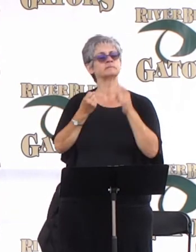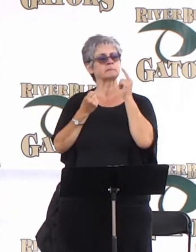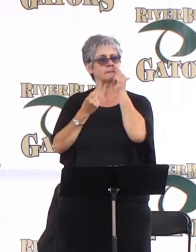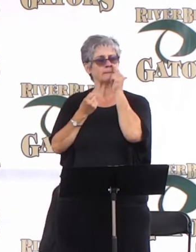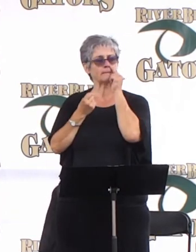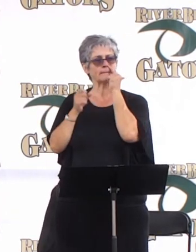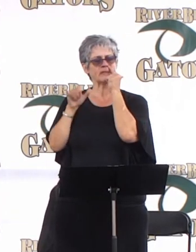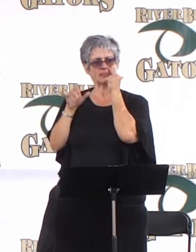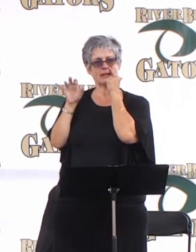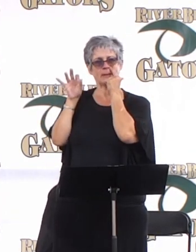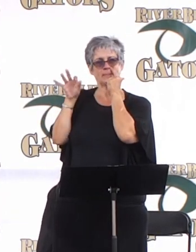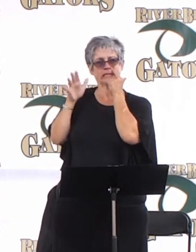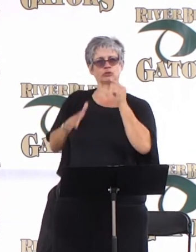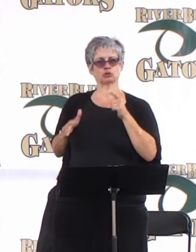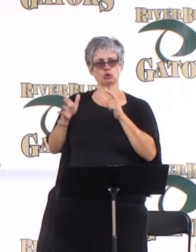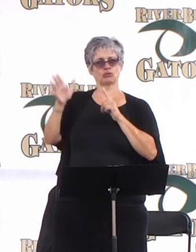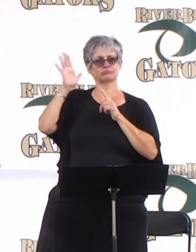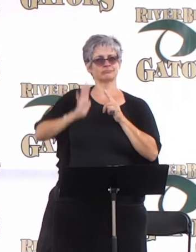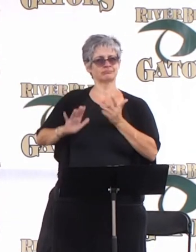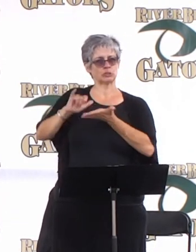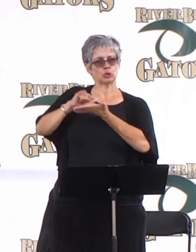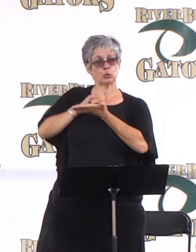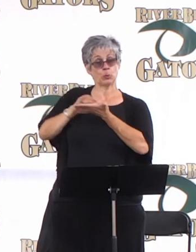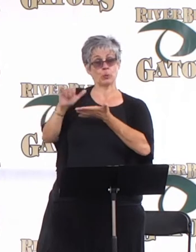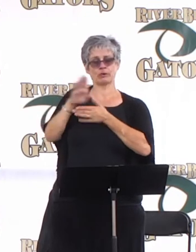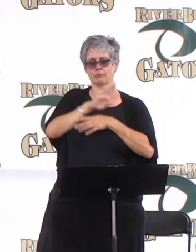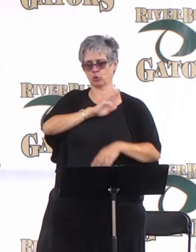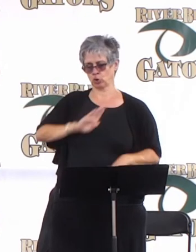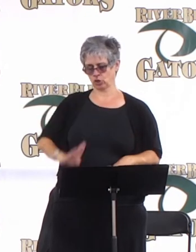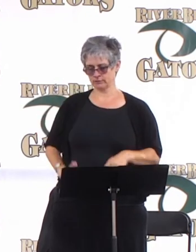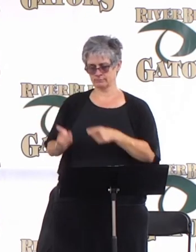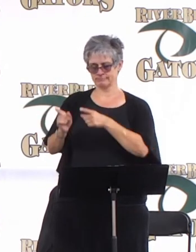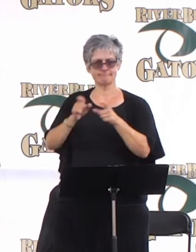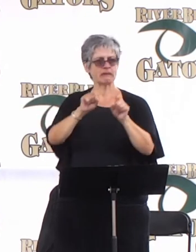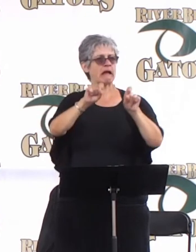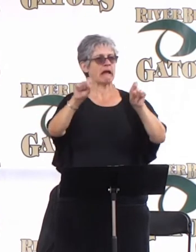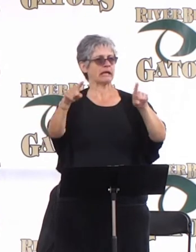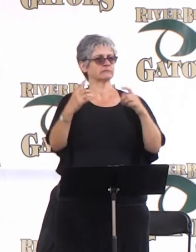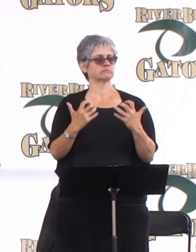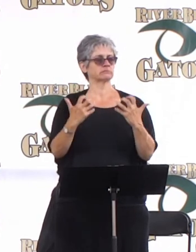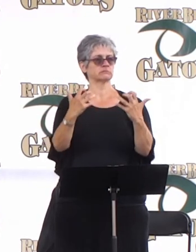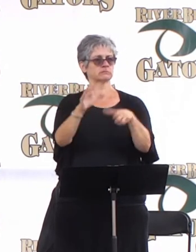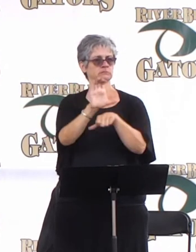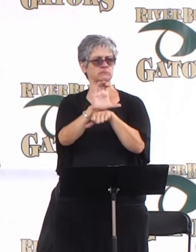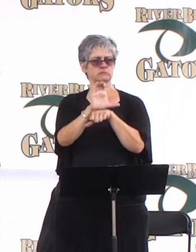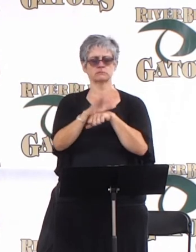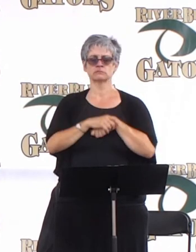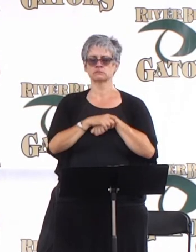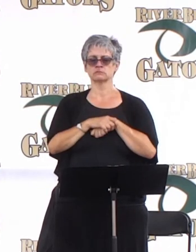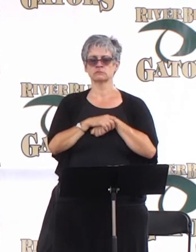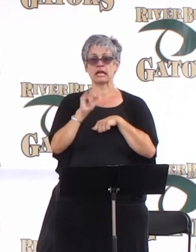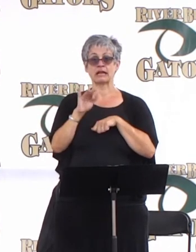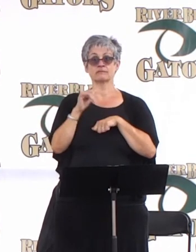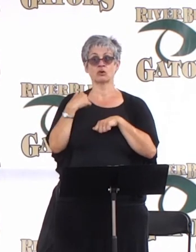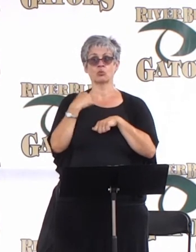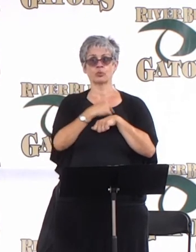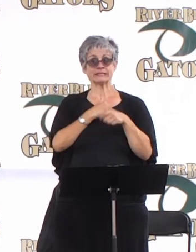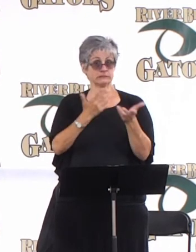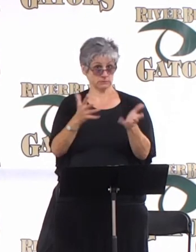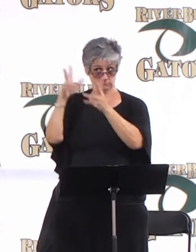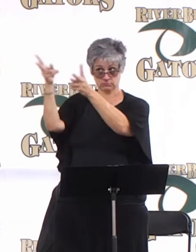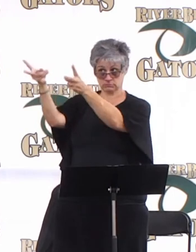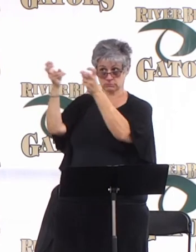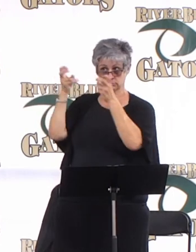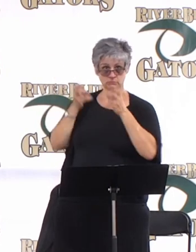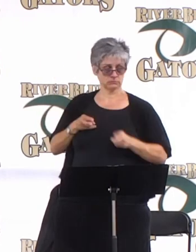you, I wonder how it might affect our consciousness of our own children's welfare if in our culture we took